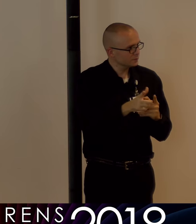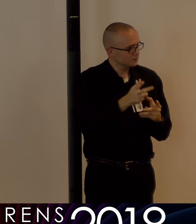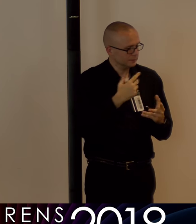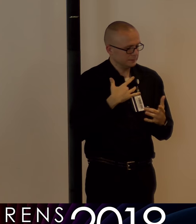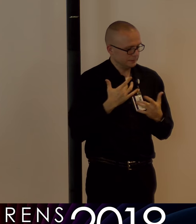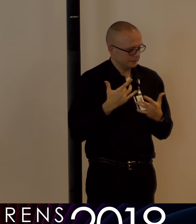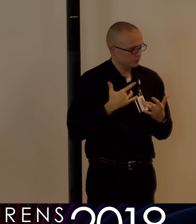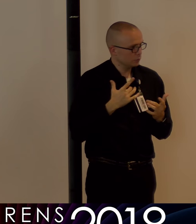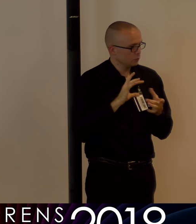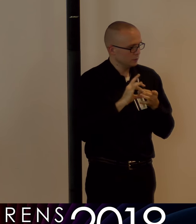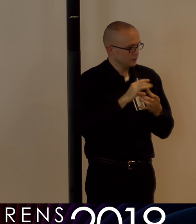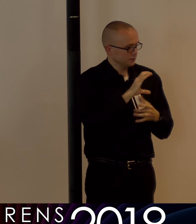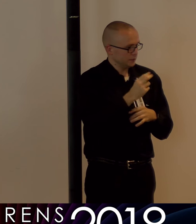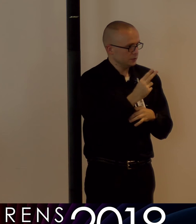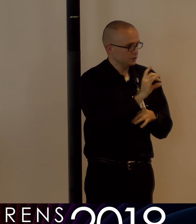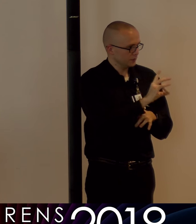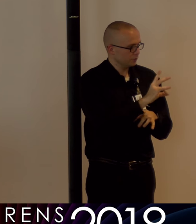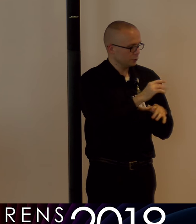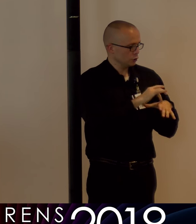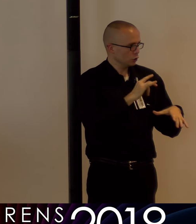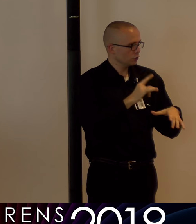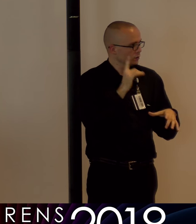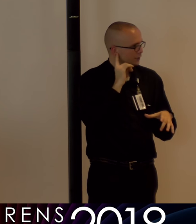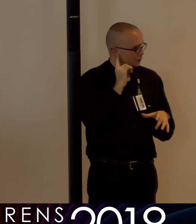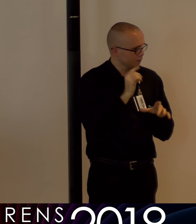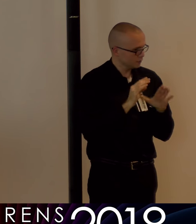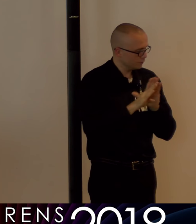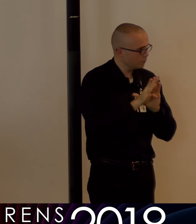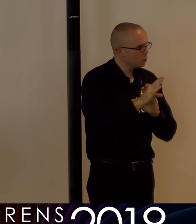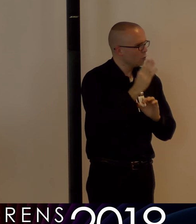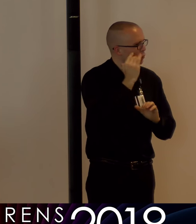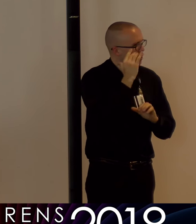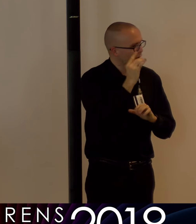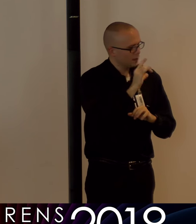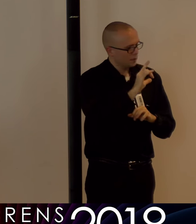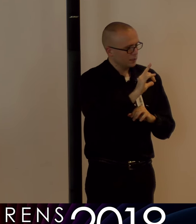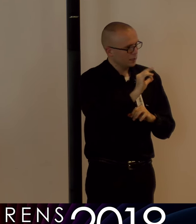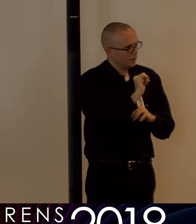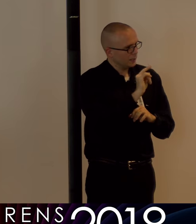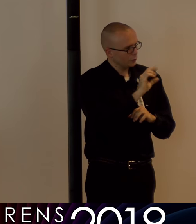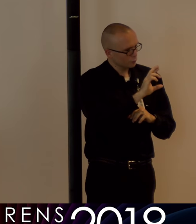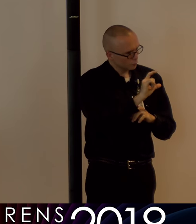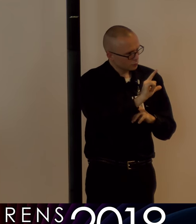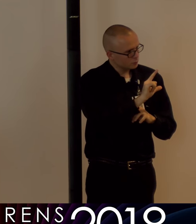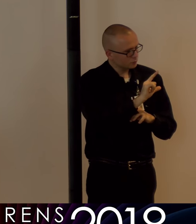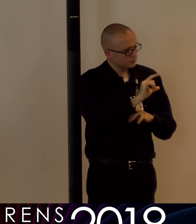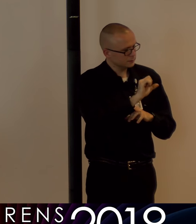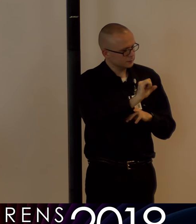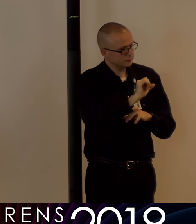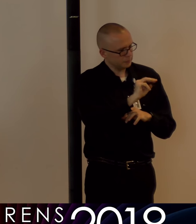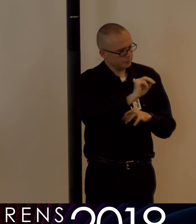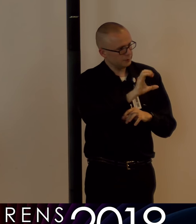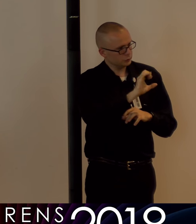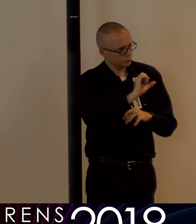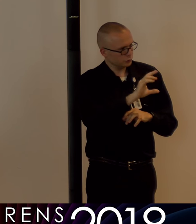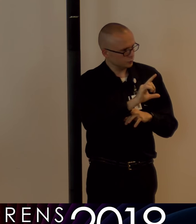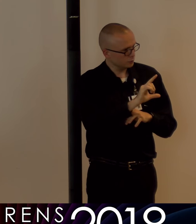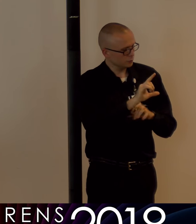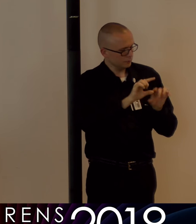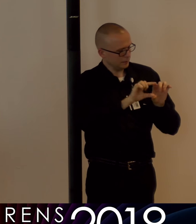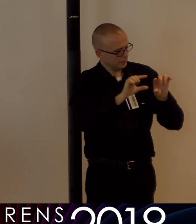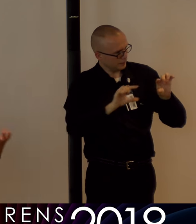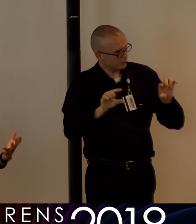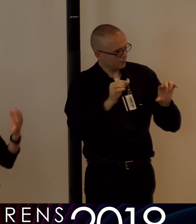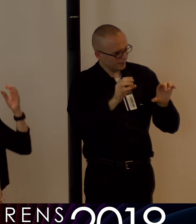loss of CHD7 early in the ear development? Why is it that the lateral semicircular canal is so uniquely